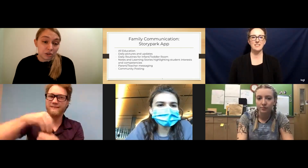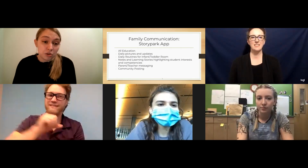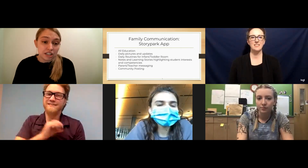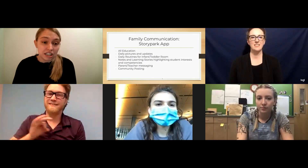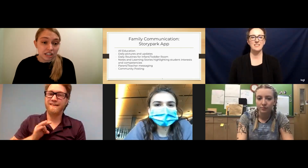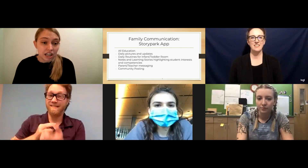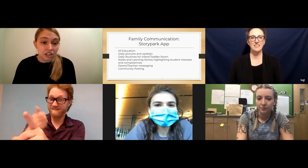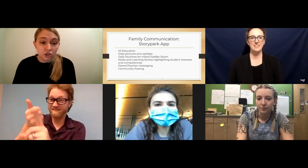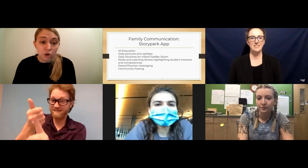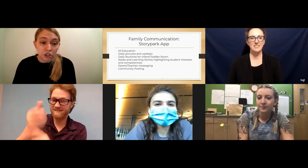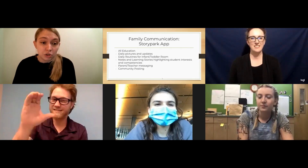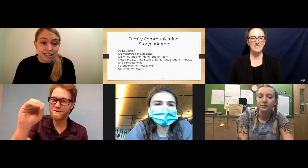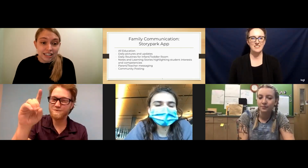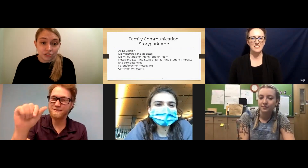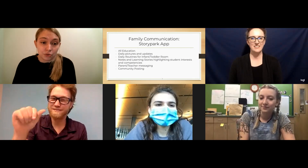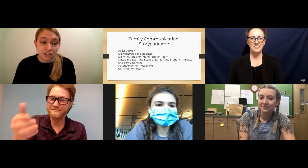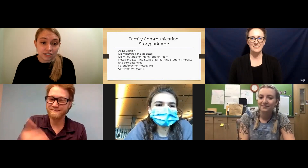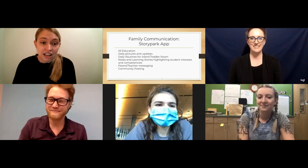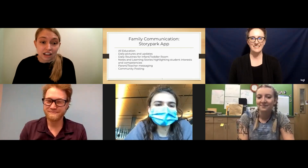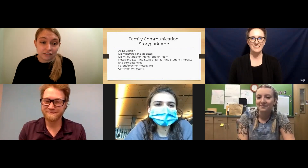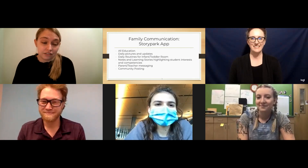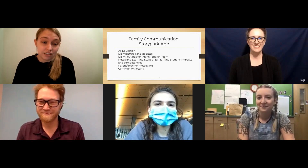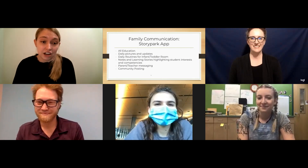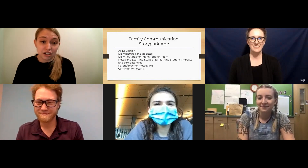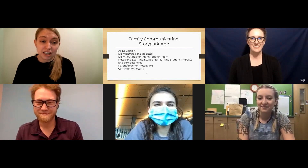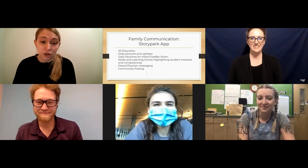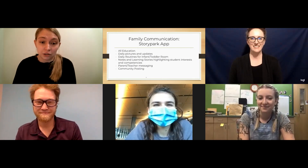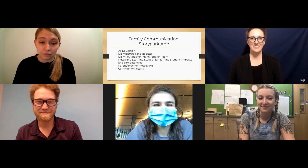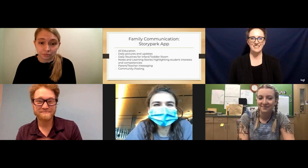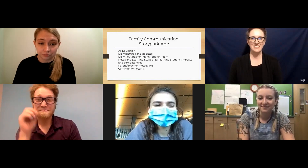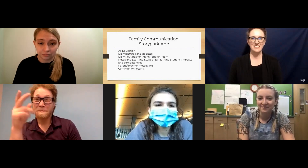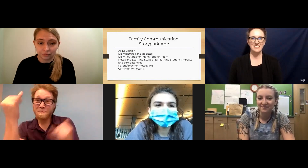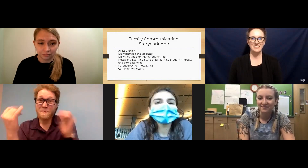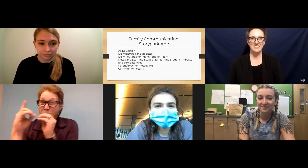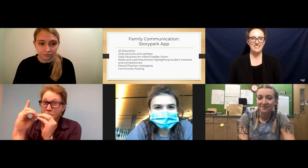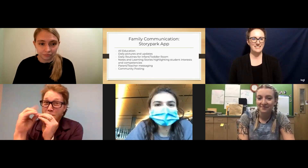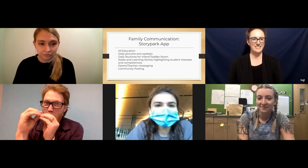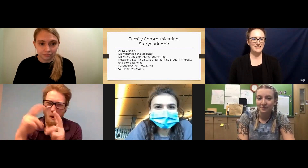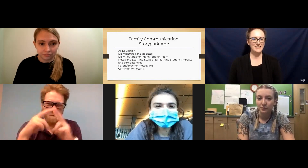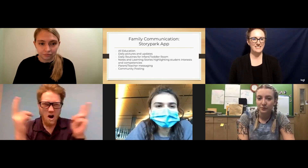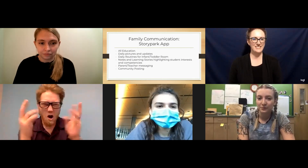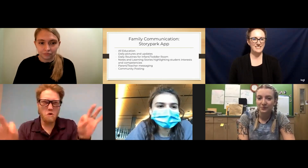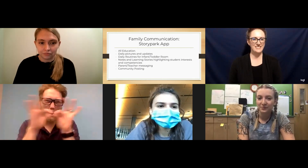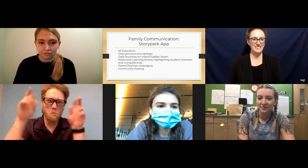of our community and who our community is within our staff. They are a CODA.